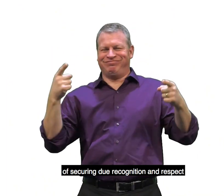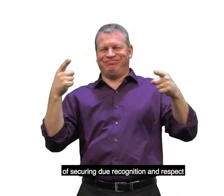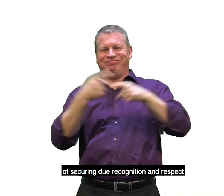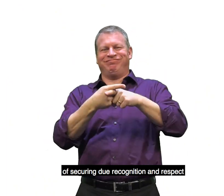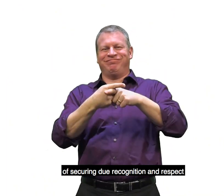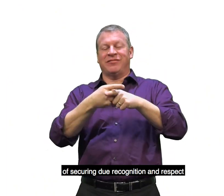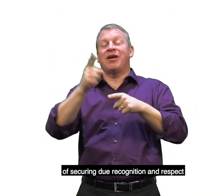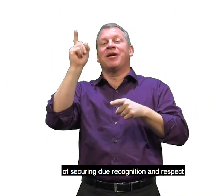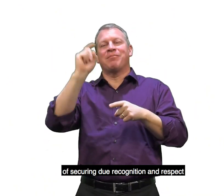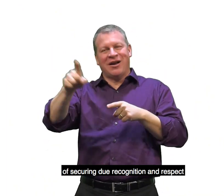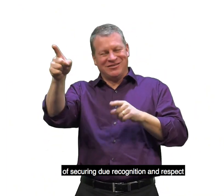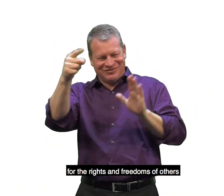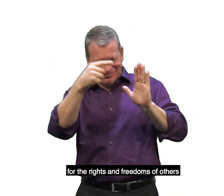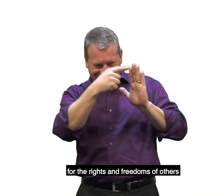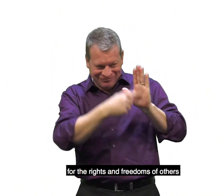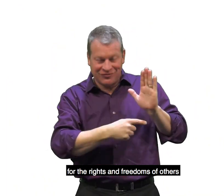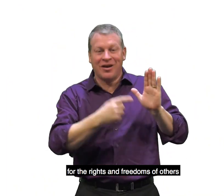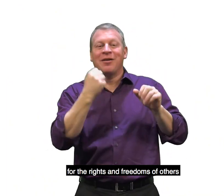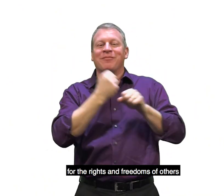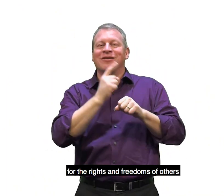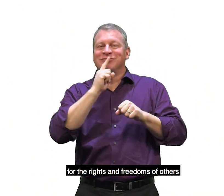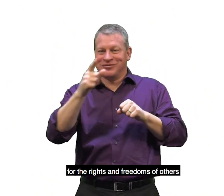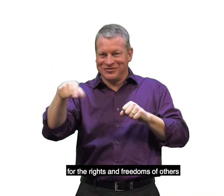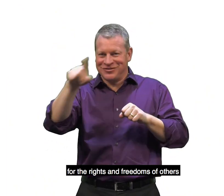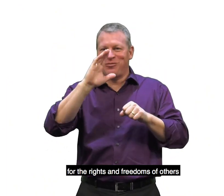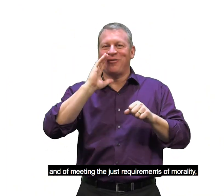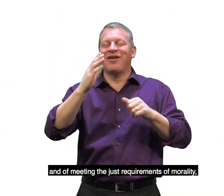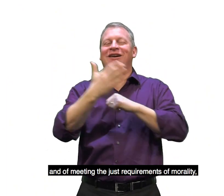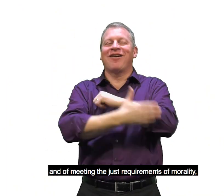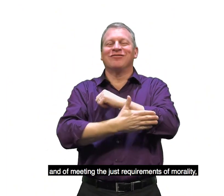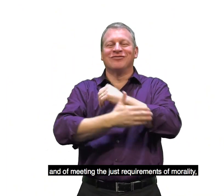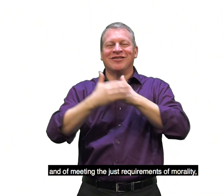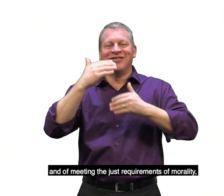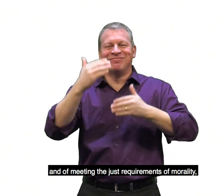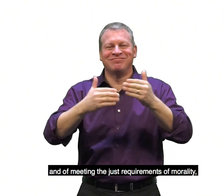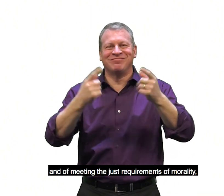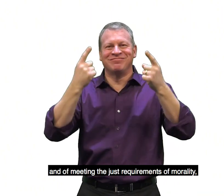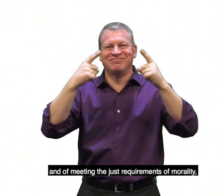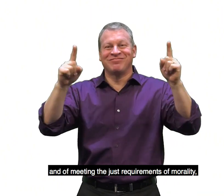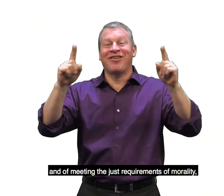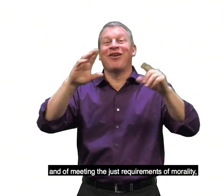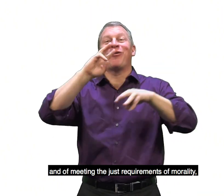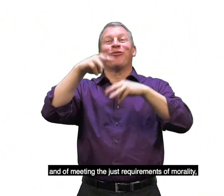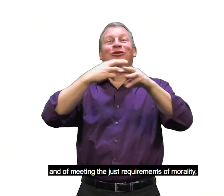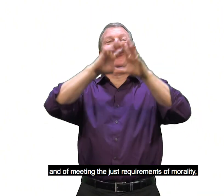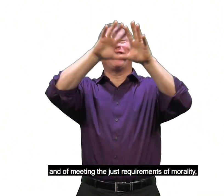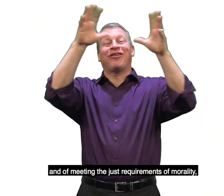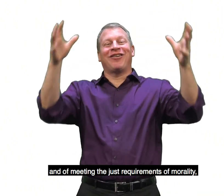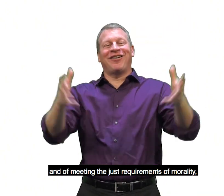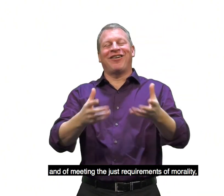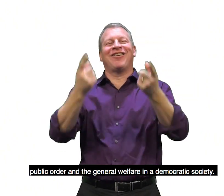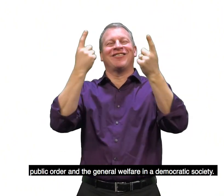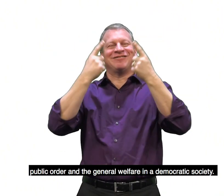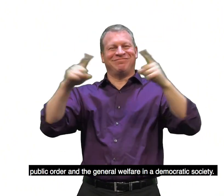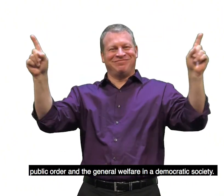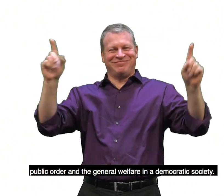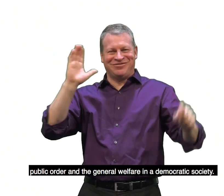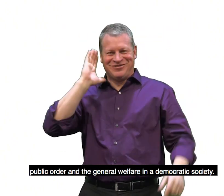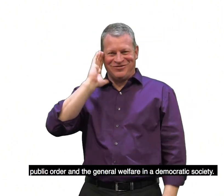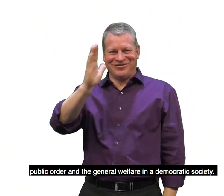recognition and respect for the rights and freedoms of others, and of meeting the just requirements of morality, public order, and the